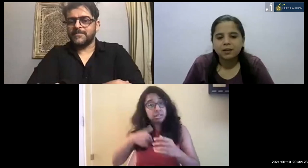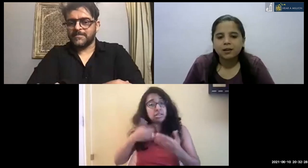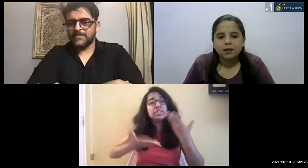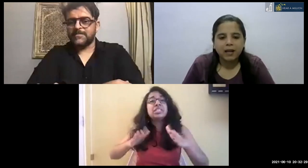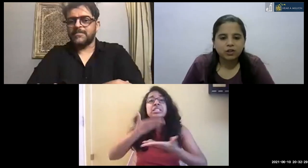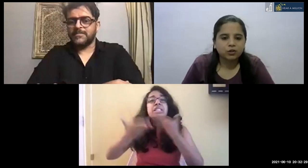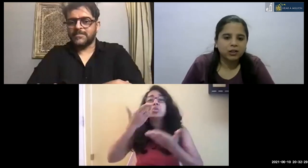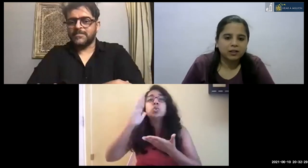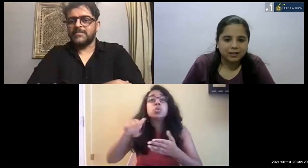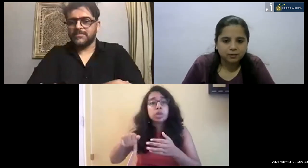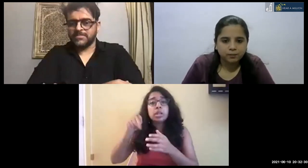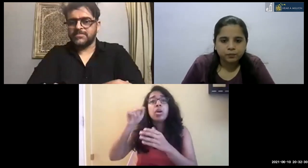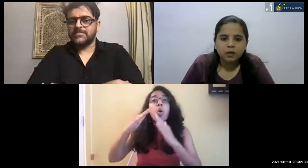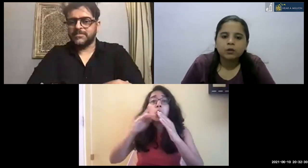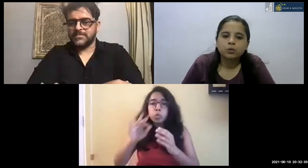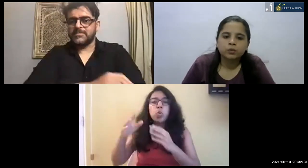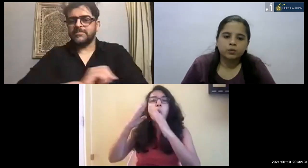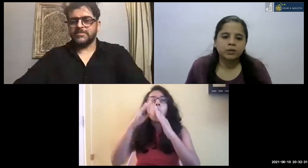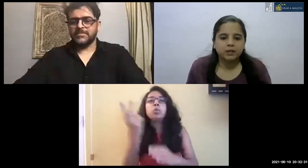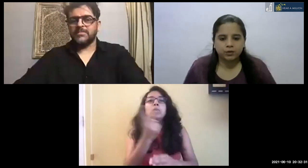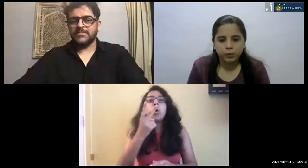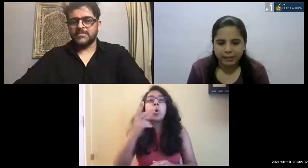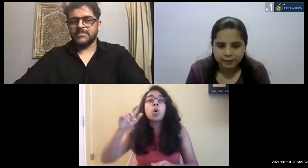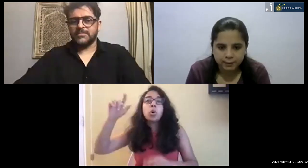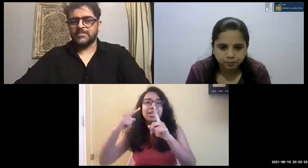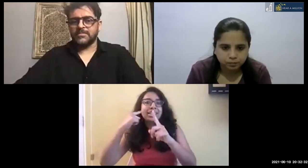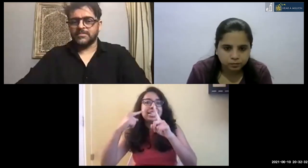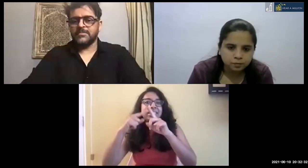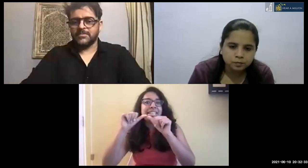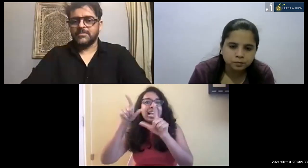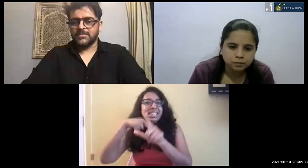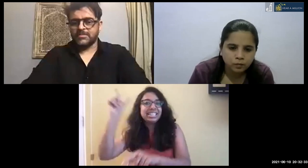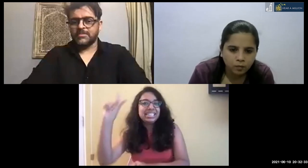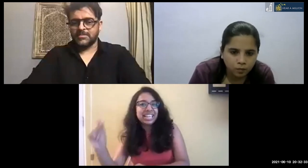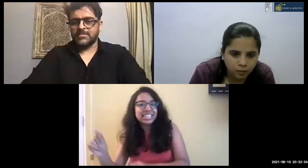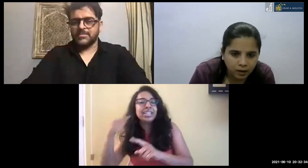it's matching to their needs. To the students,